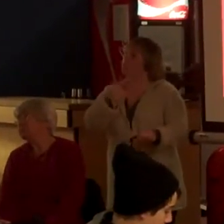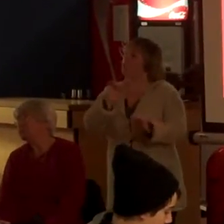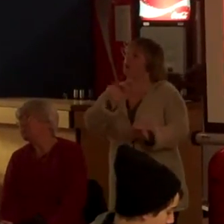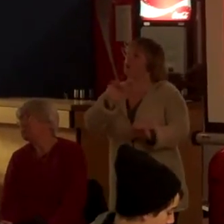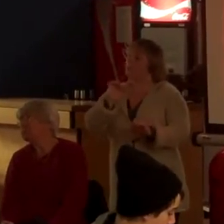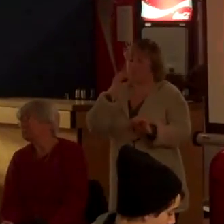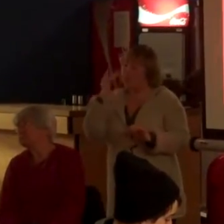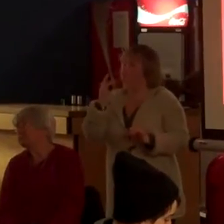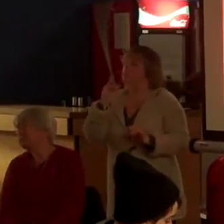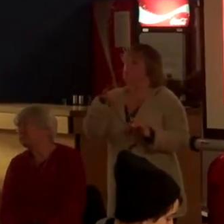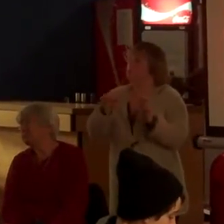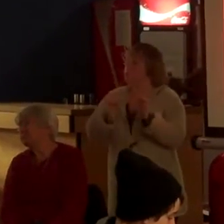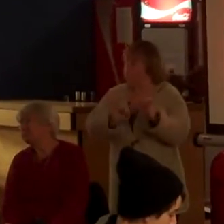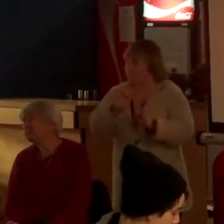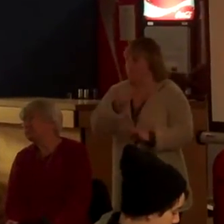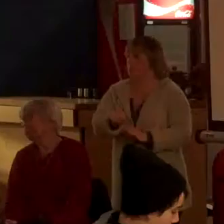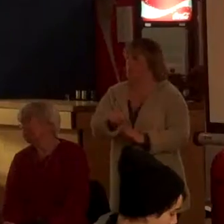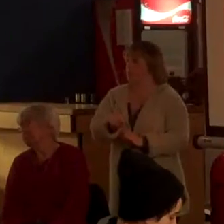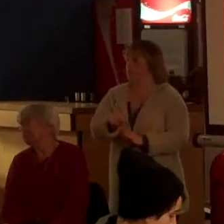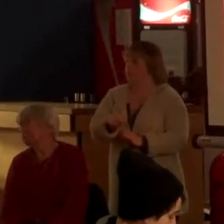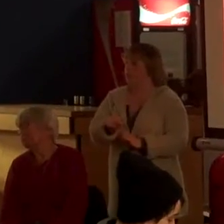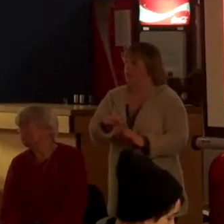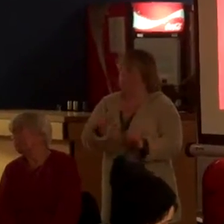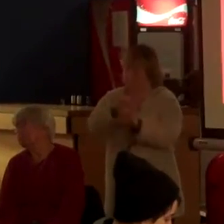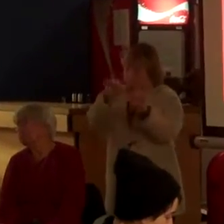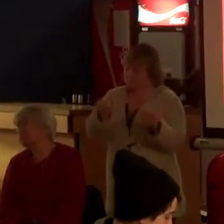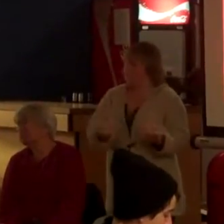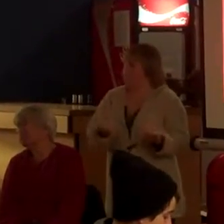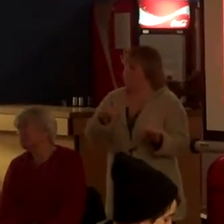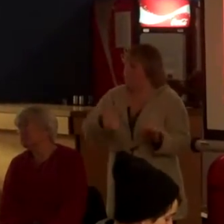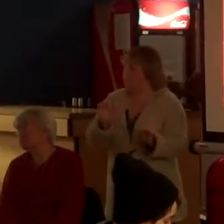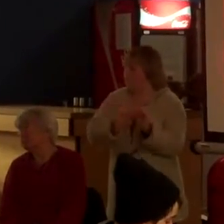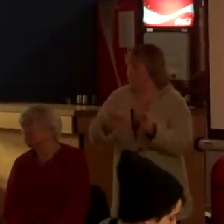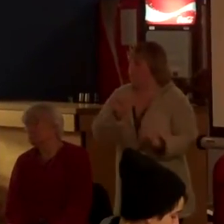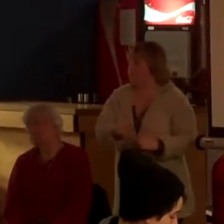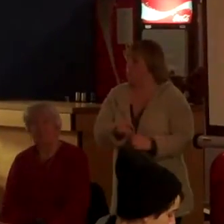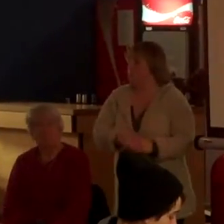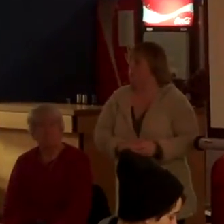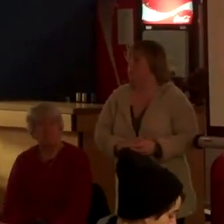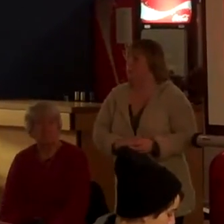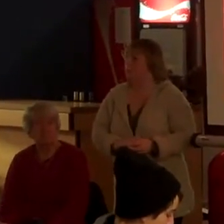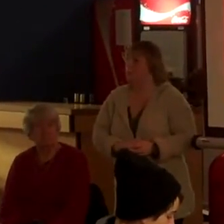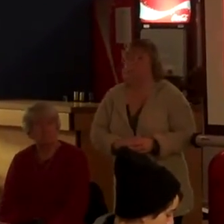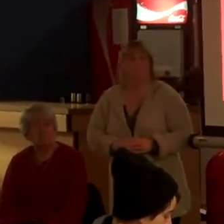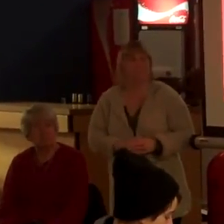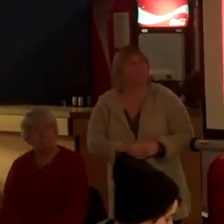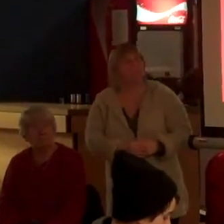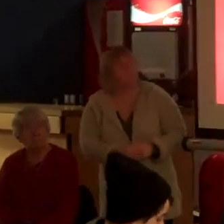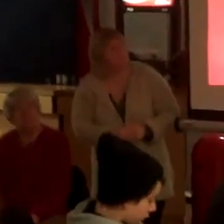built helps to protect water. Secondly, we can say let us